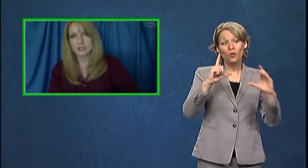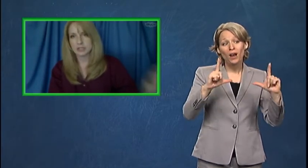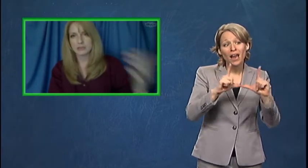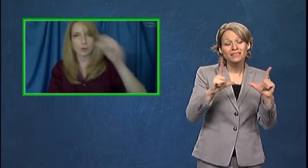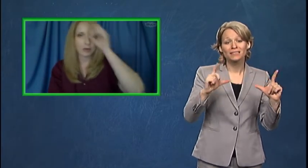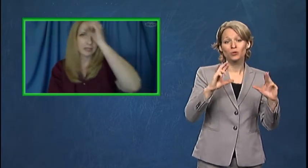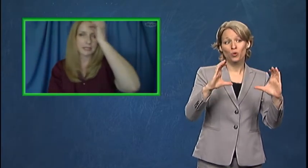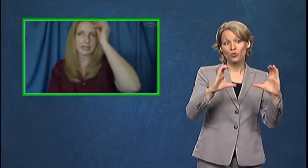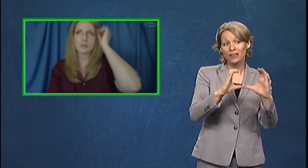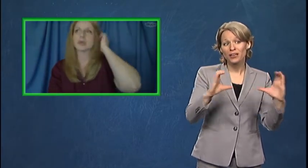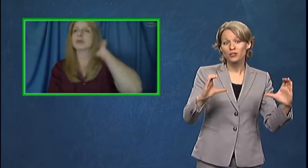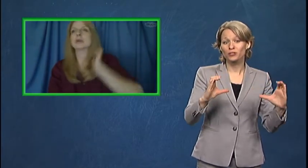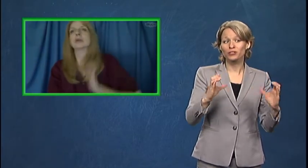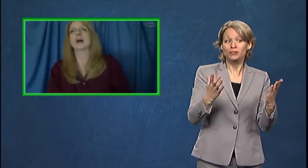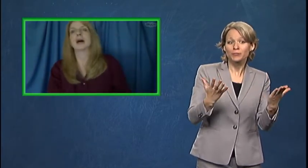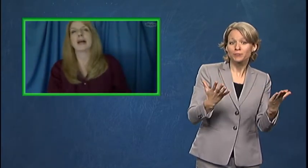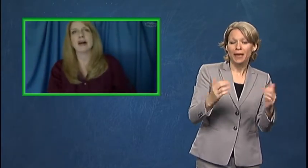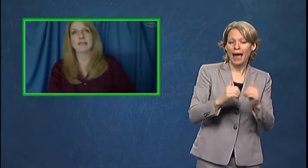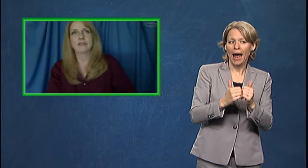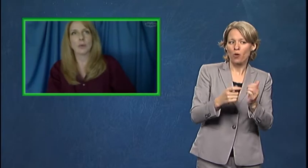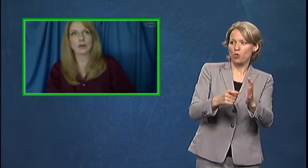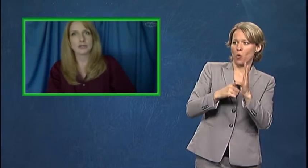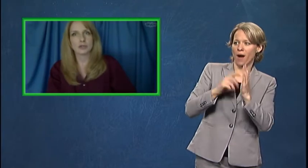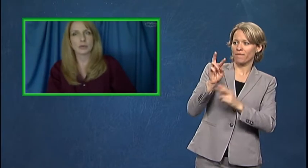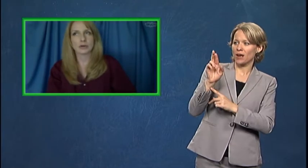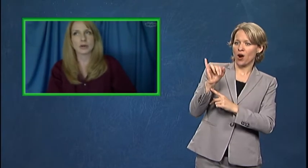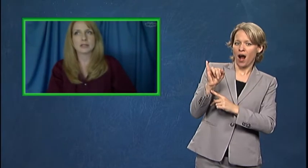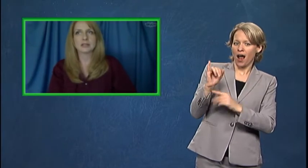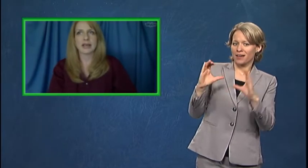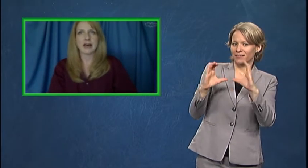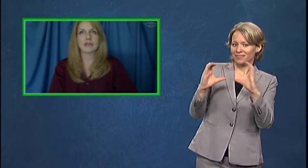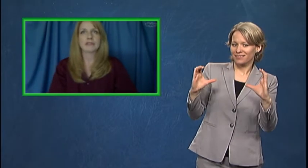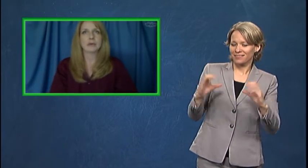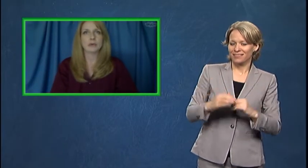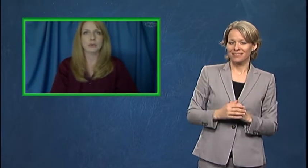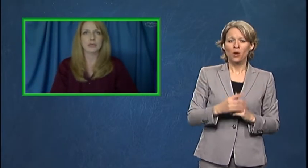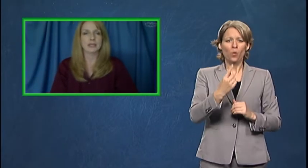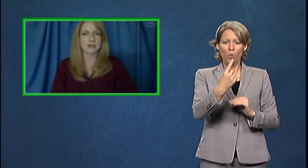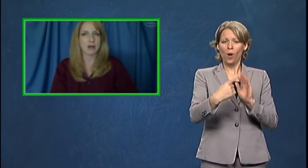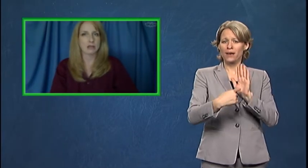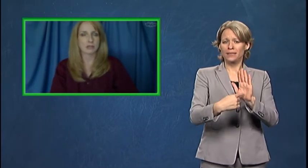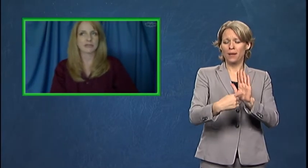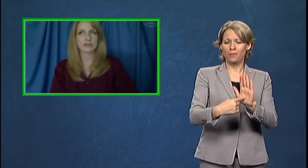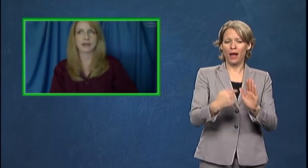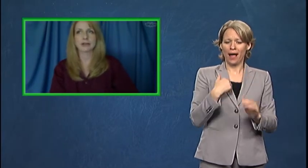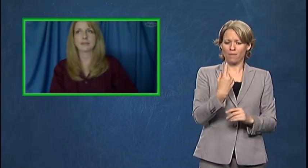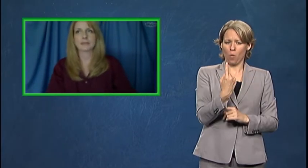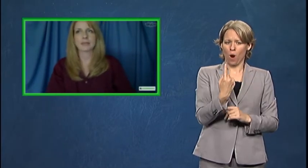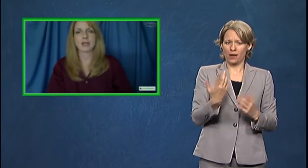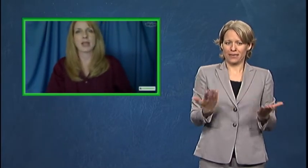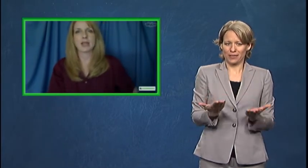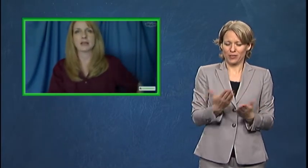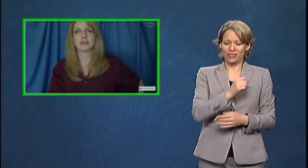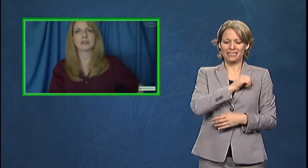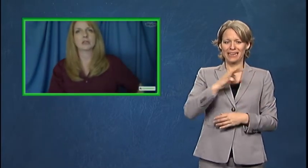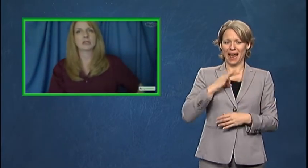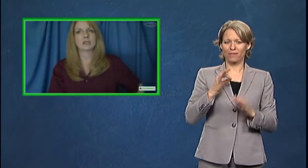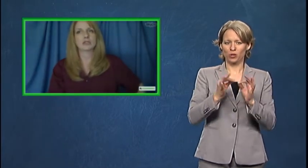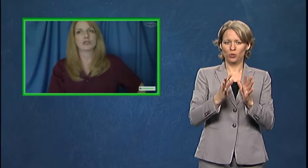But just for one example, I have one interpreter on staff who is not certified,